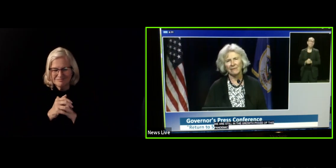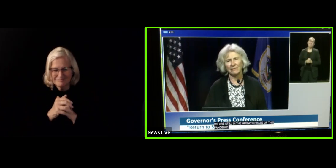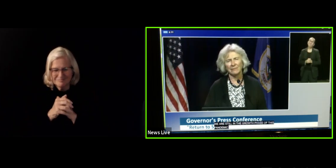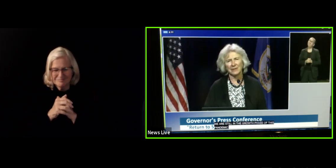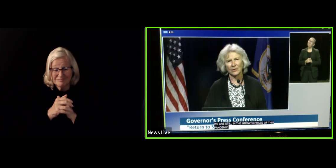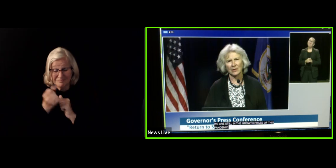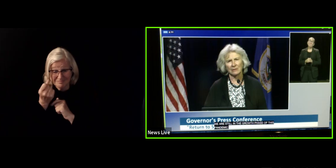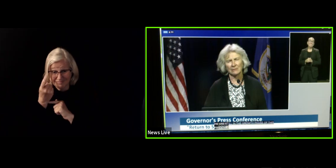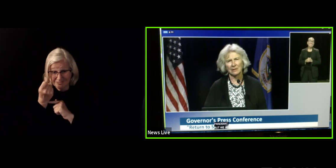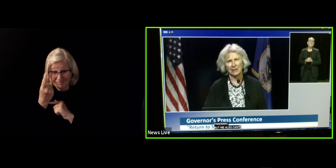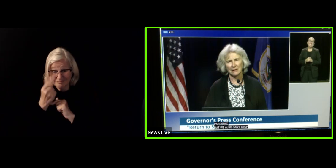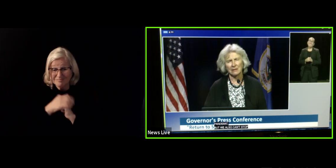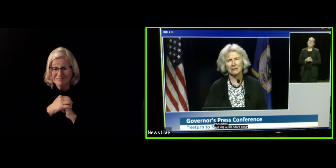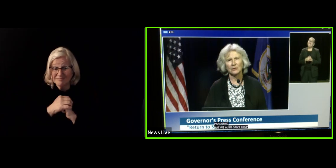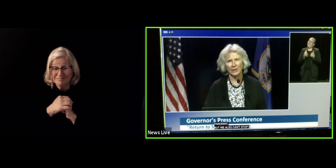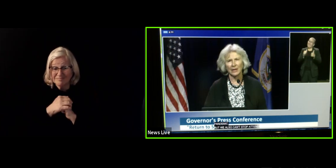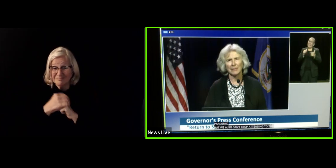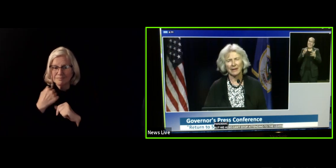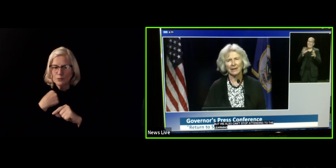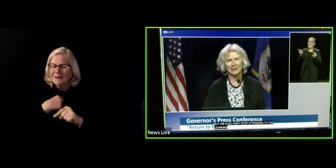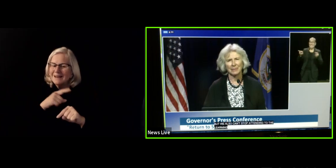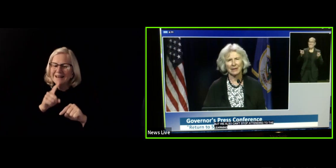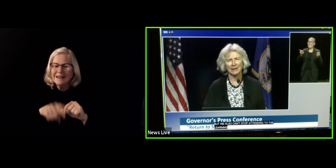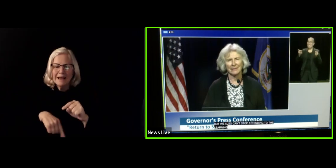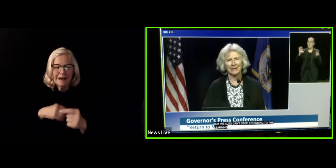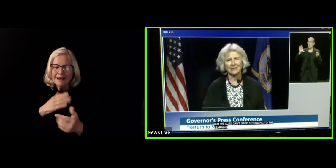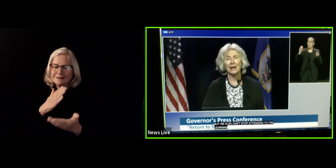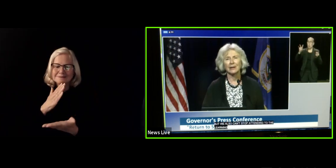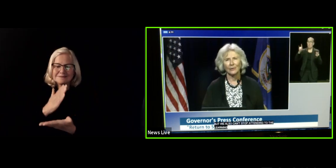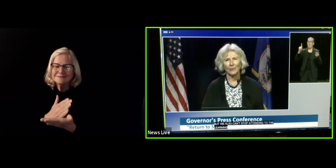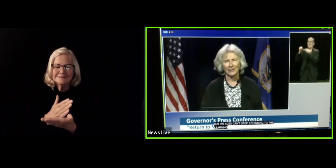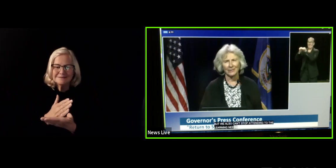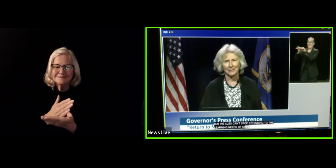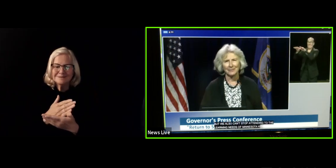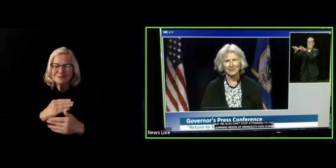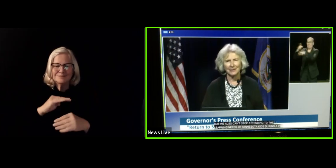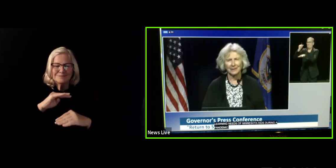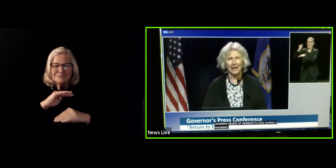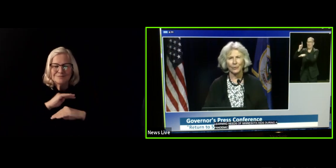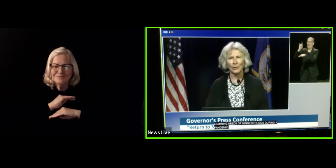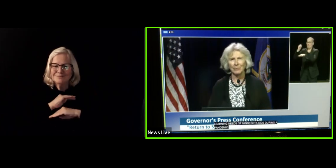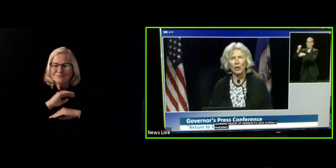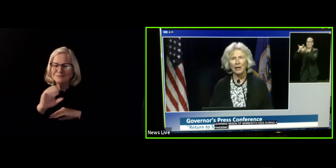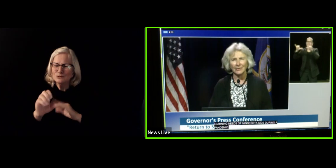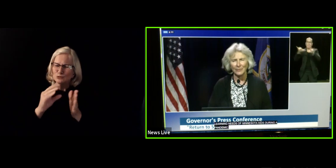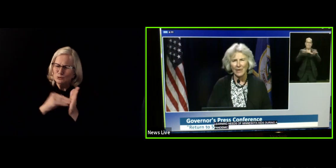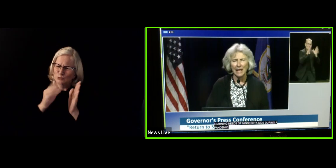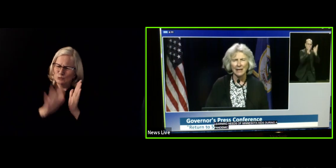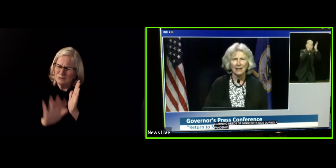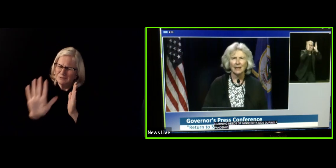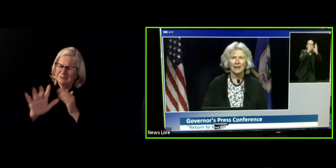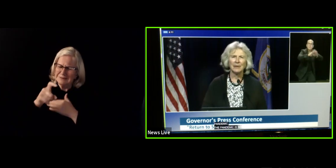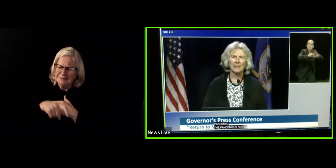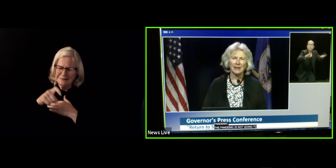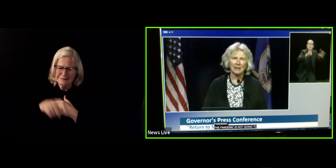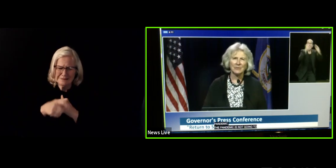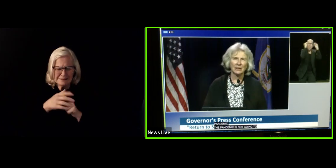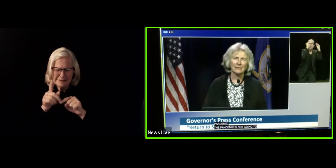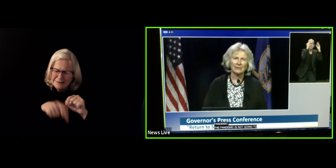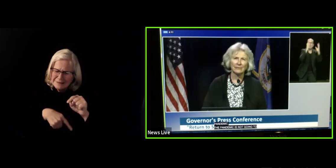of Minnesota kids during a pandemic. The pandemic is not going to pause for that, but